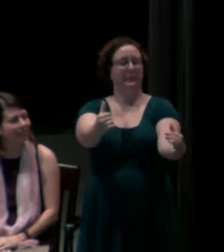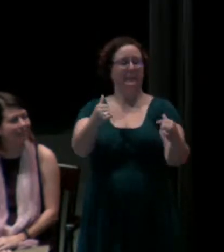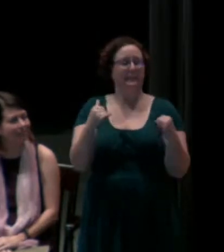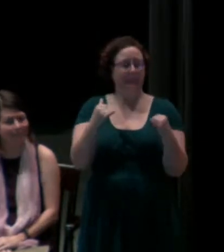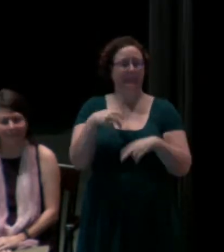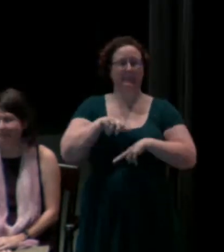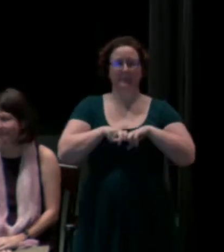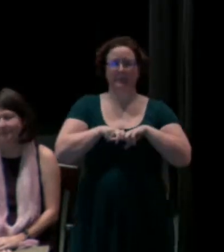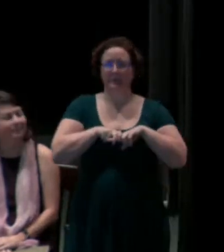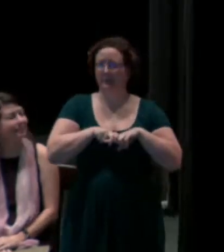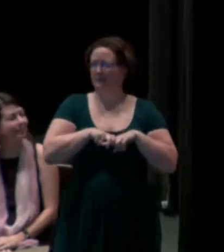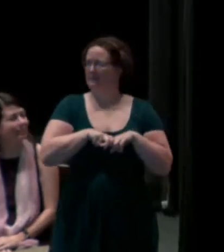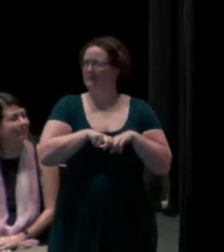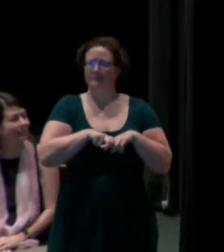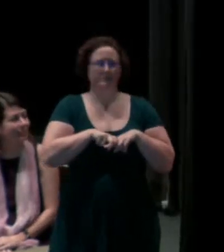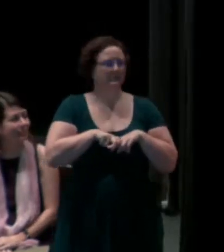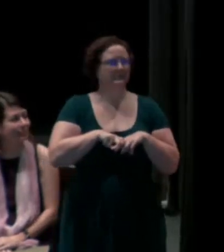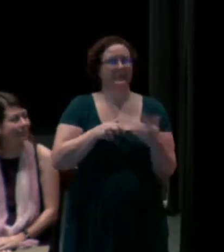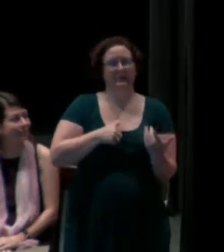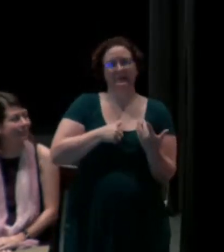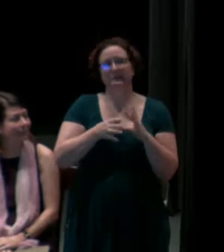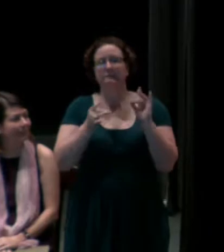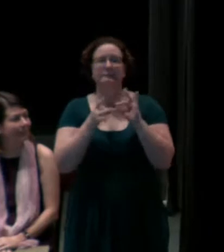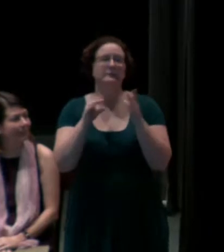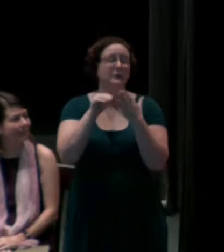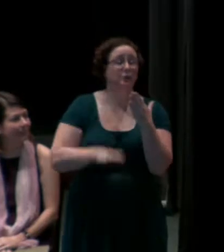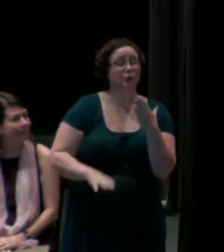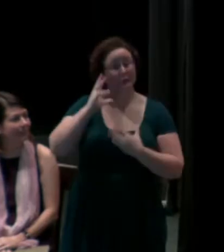these unfamiliar chairs, anxiously awaiting the remarks